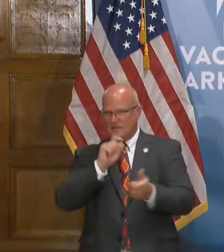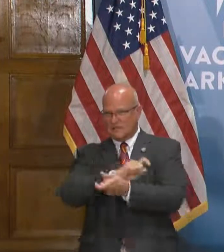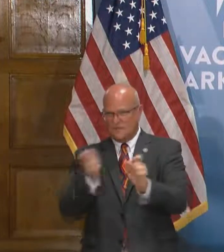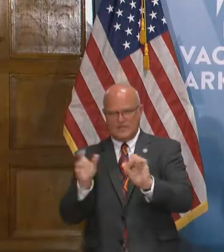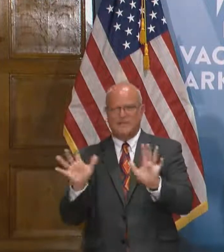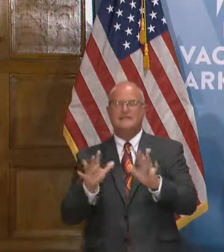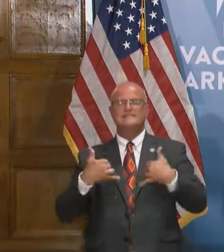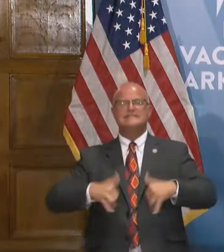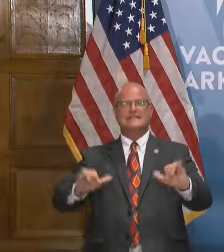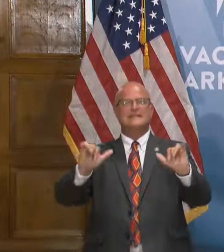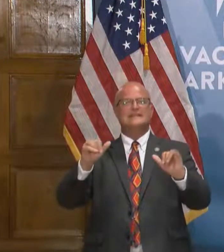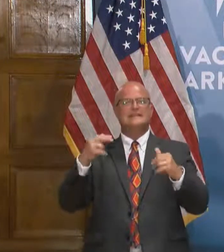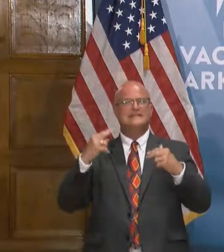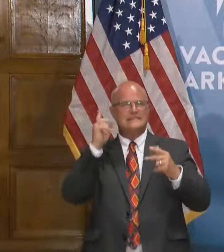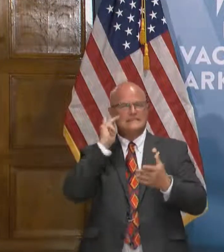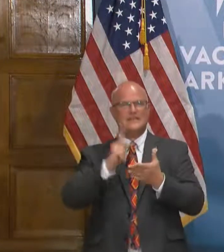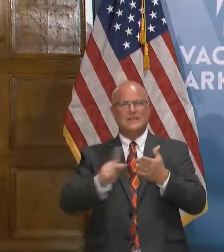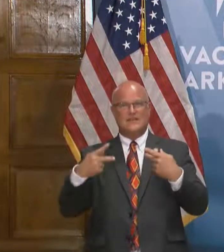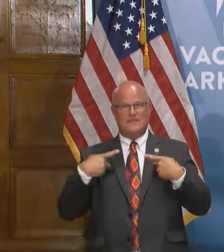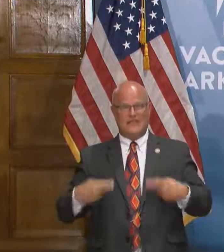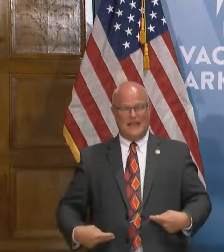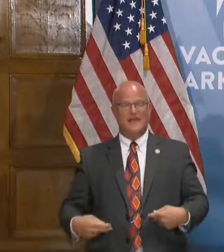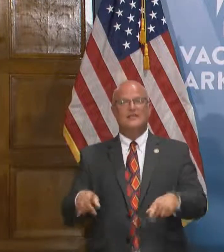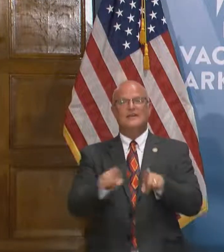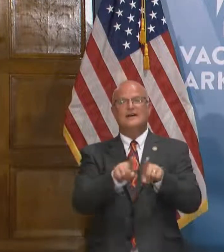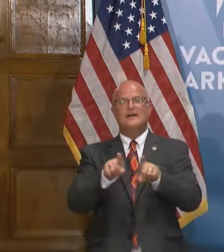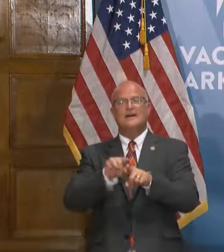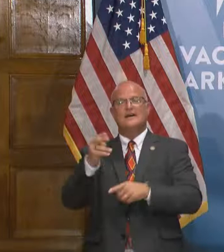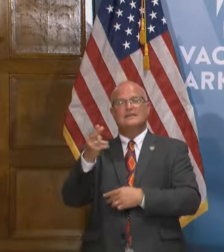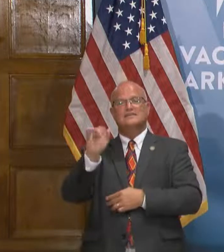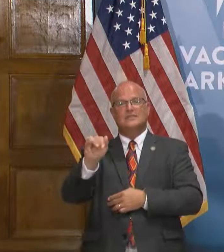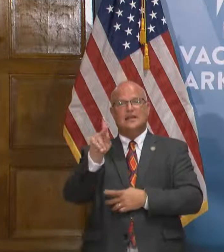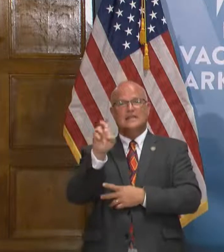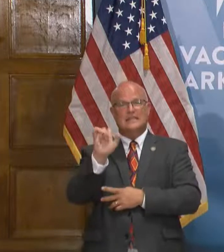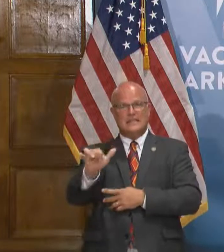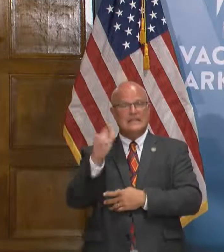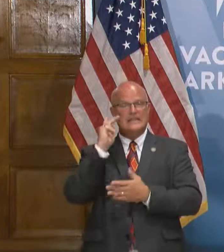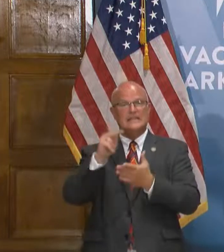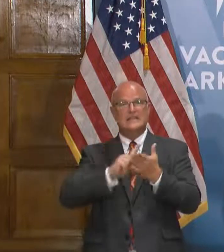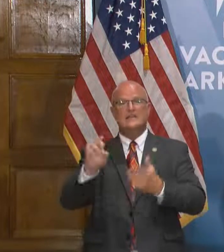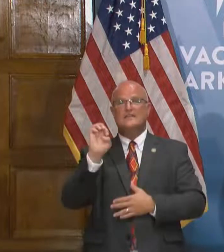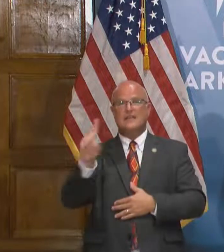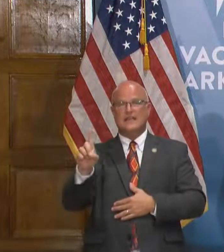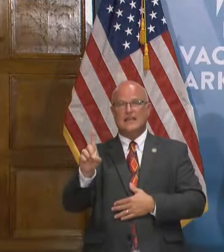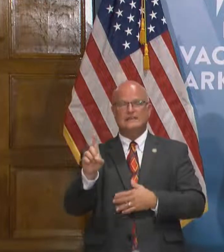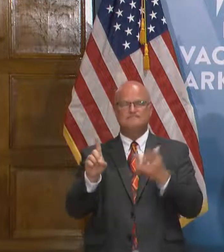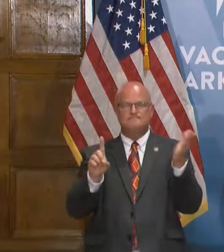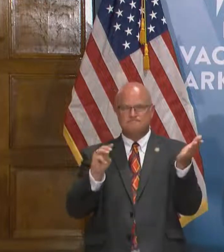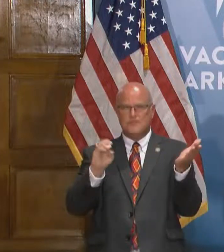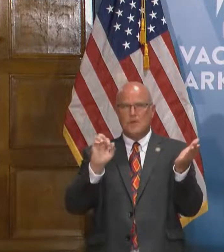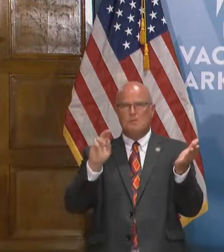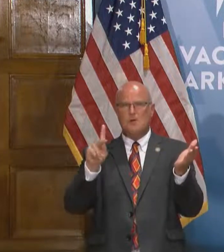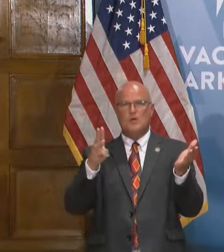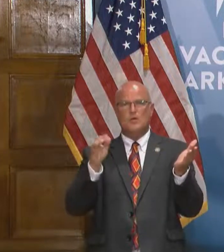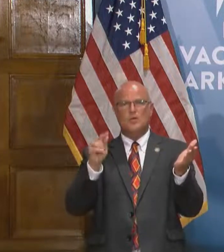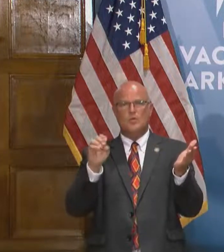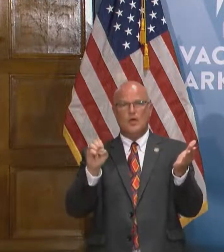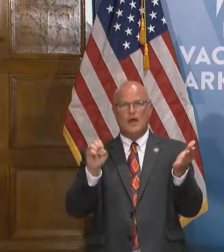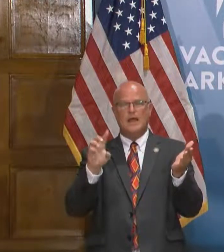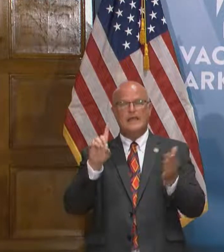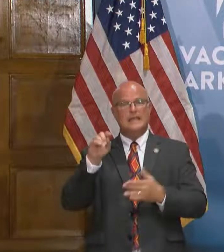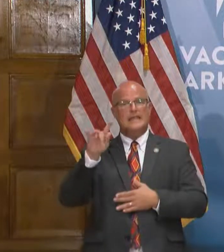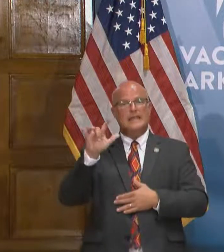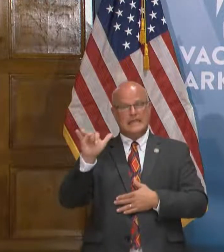switched, with me, as well as Johnny Key, Secretary of Education. We've got Mark White, our Deputy over at